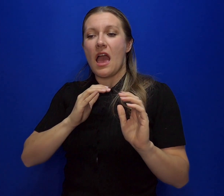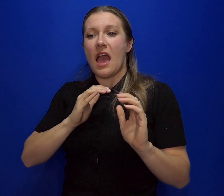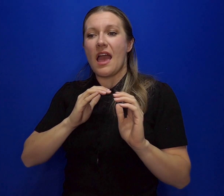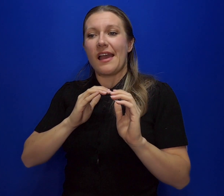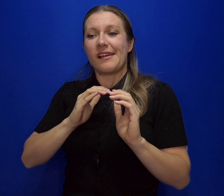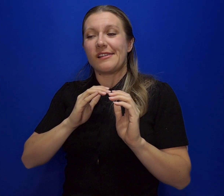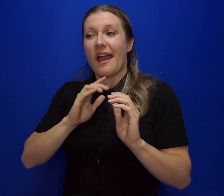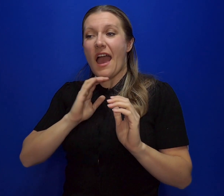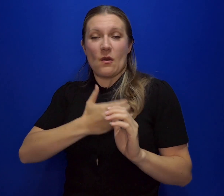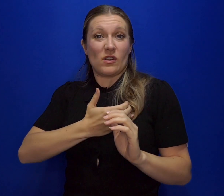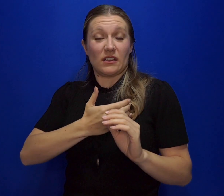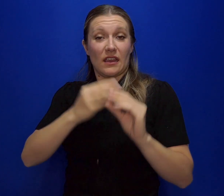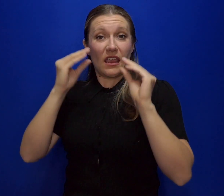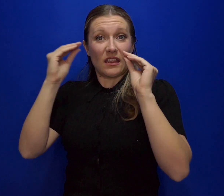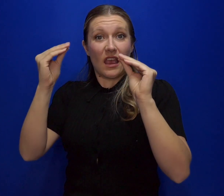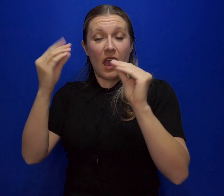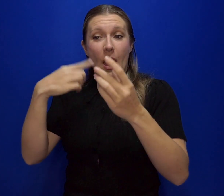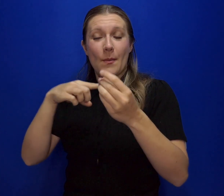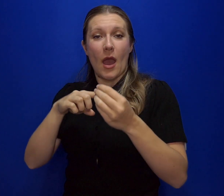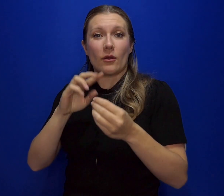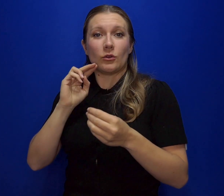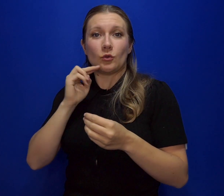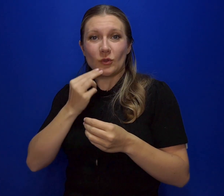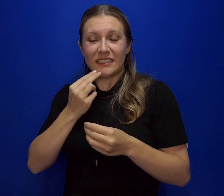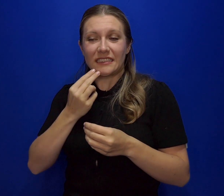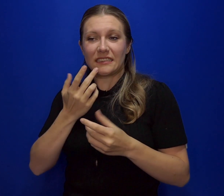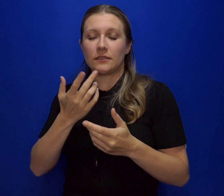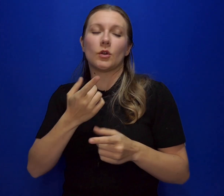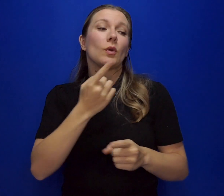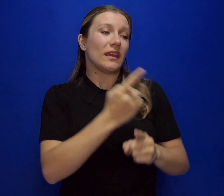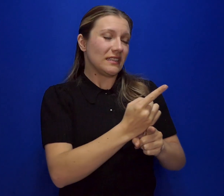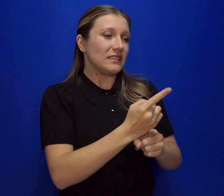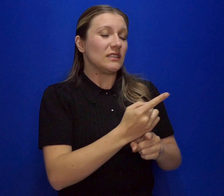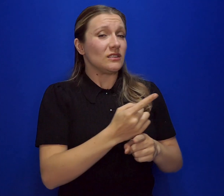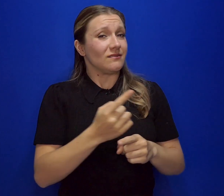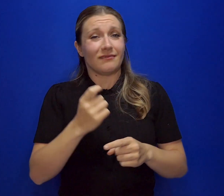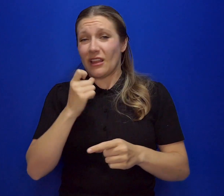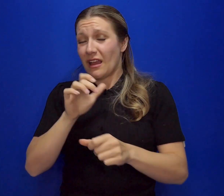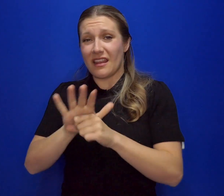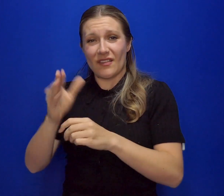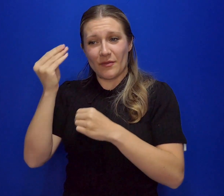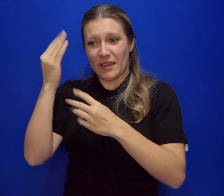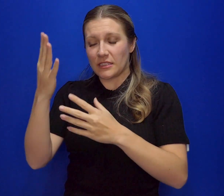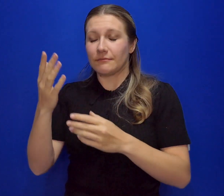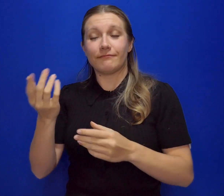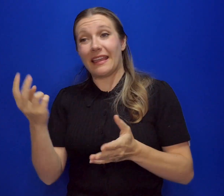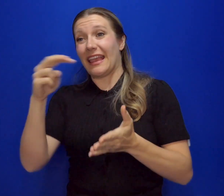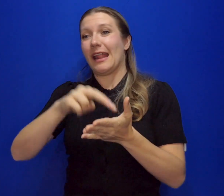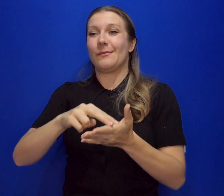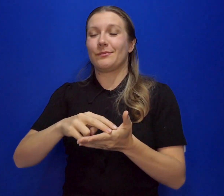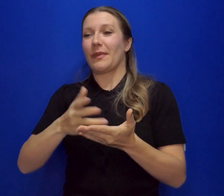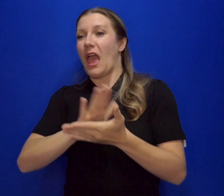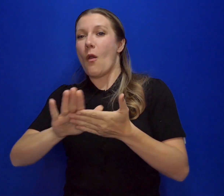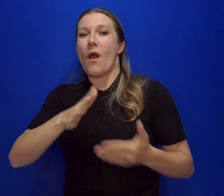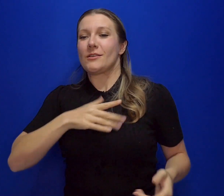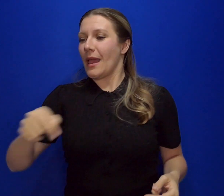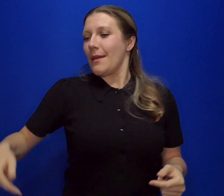even, and like fueling their body. Everybody just is like, look, I get up, I wash my butt, I get hungry, I put something in my